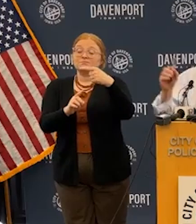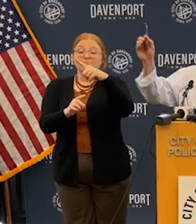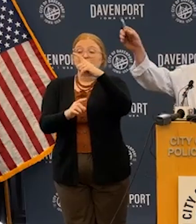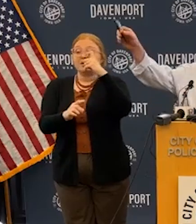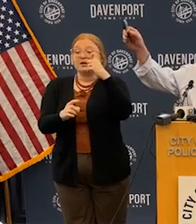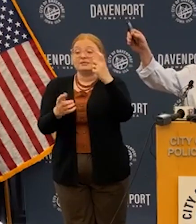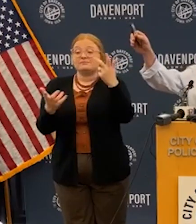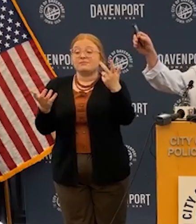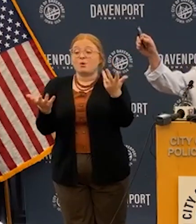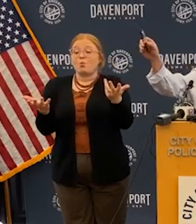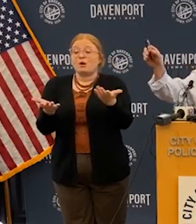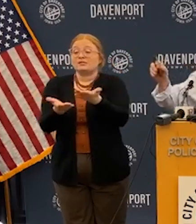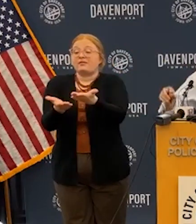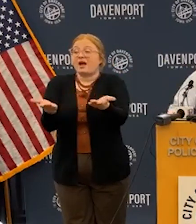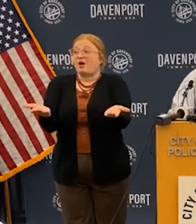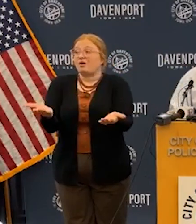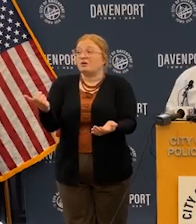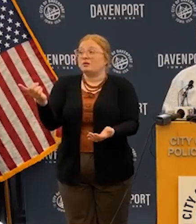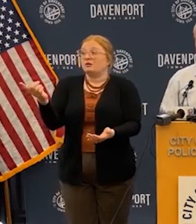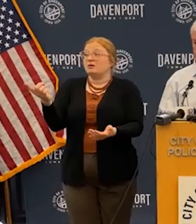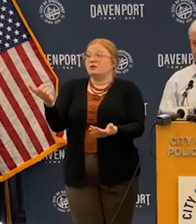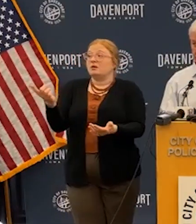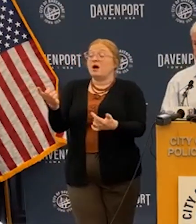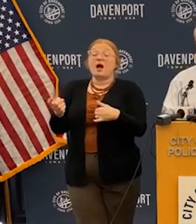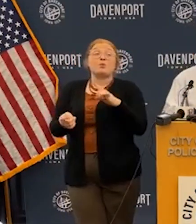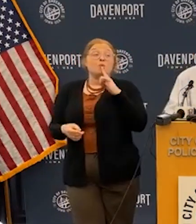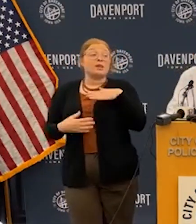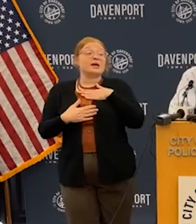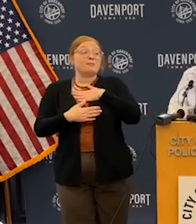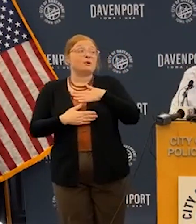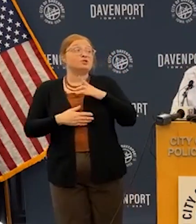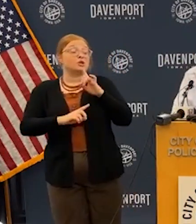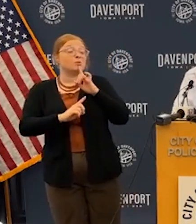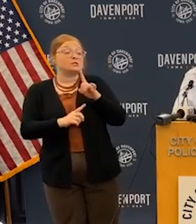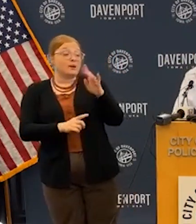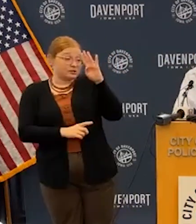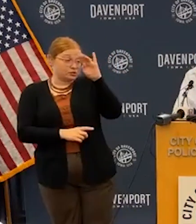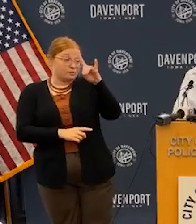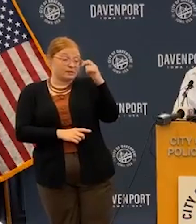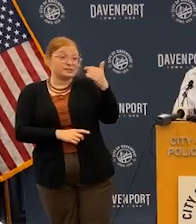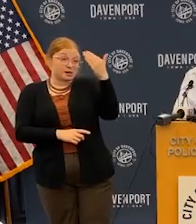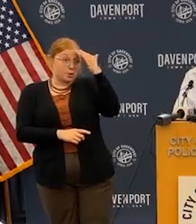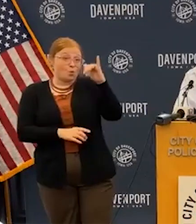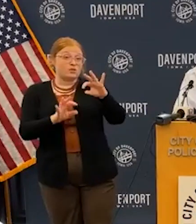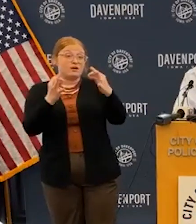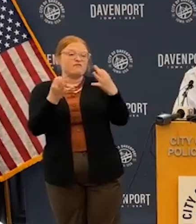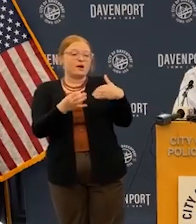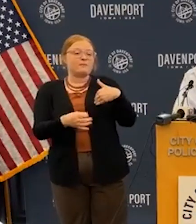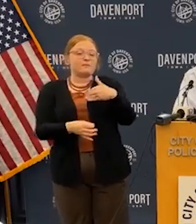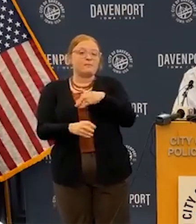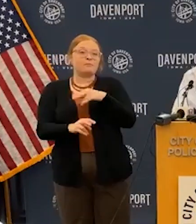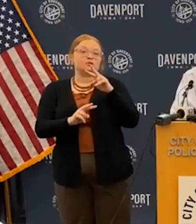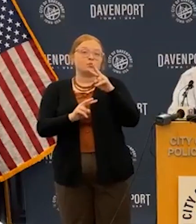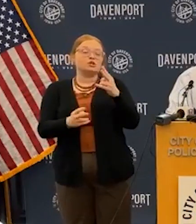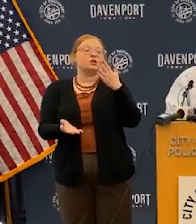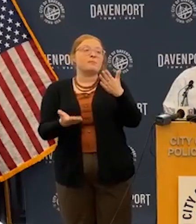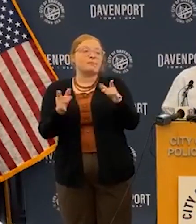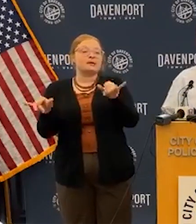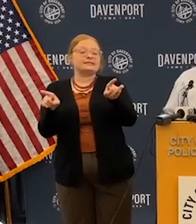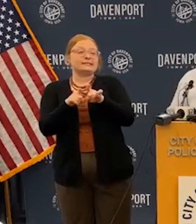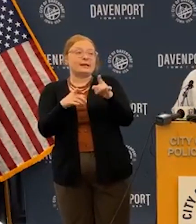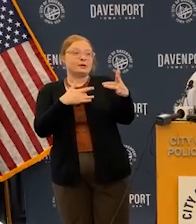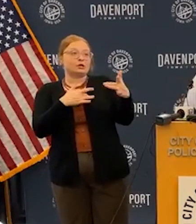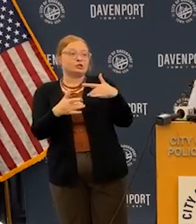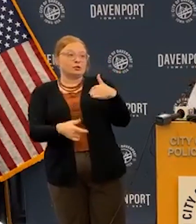because I'm sure family members watching would be concerned over that. My second question is, you mentioned knocking down doors in the